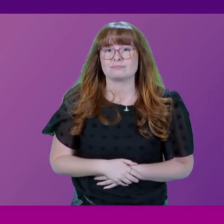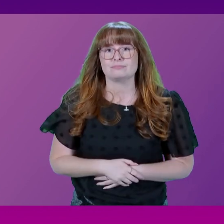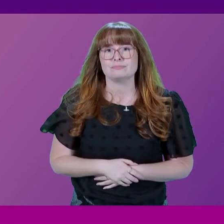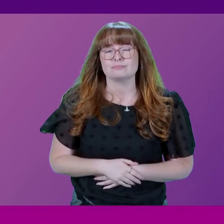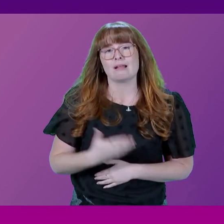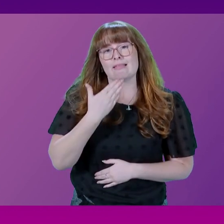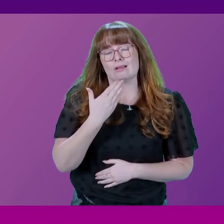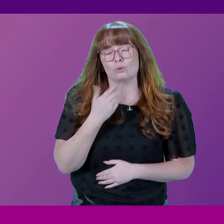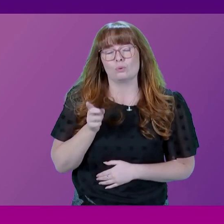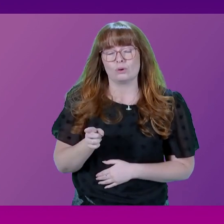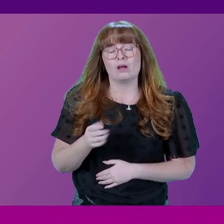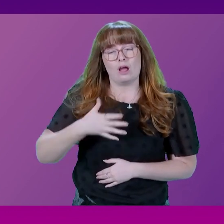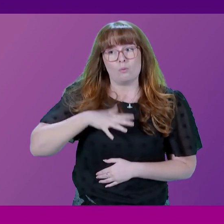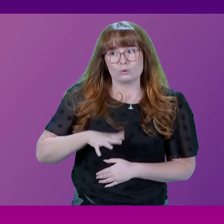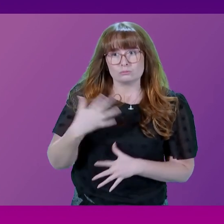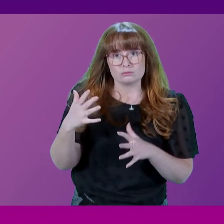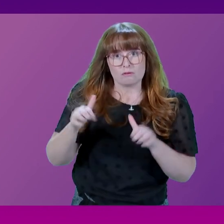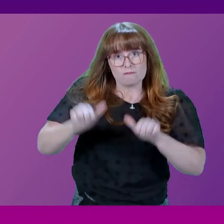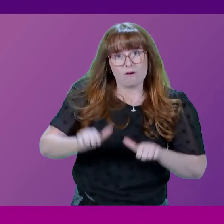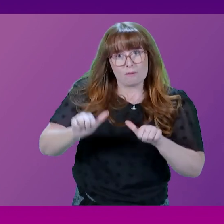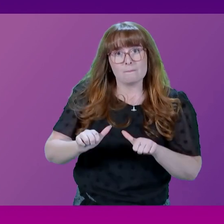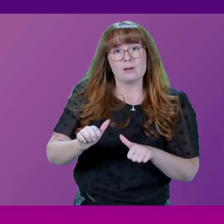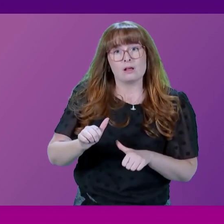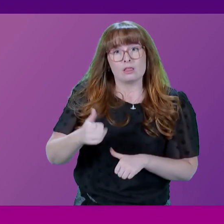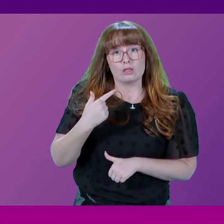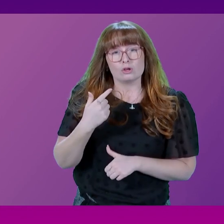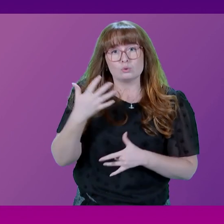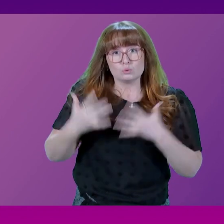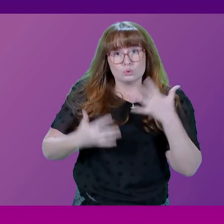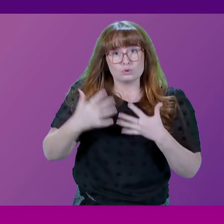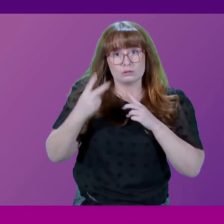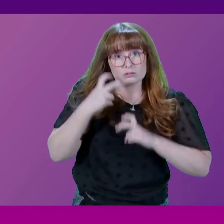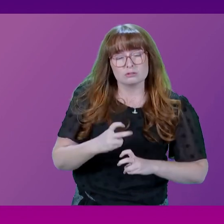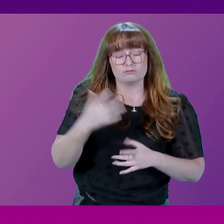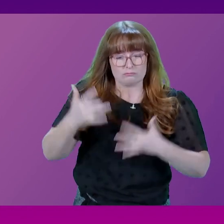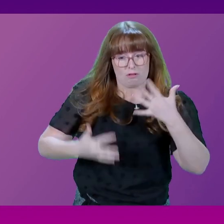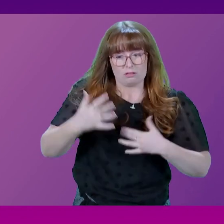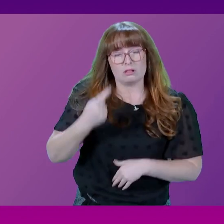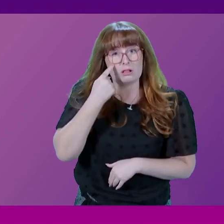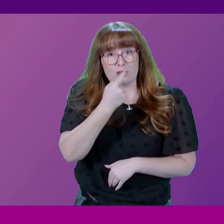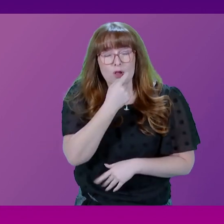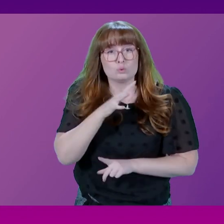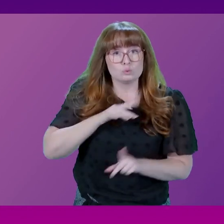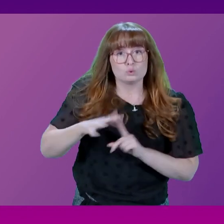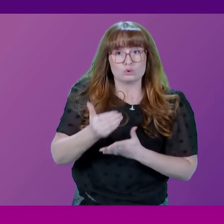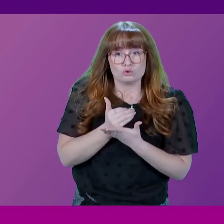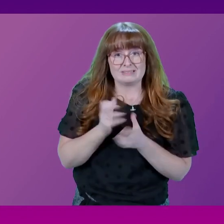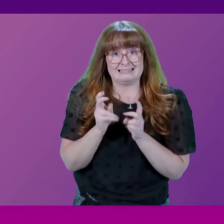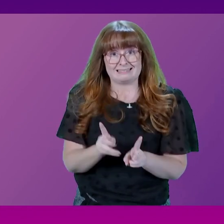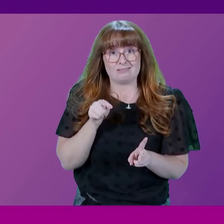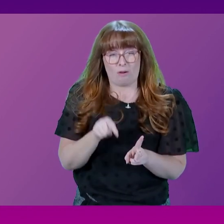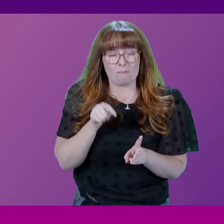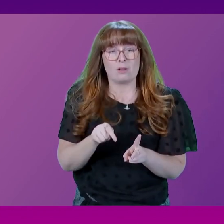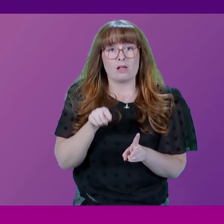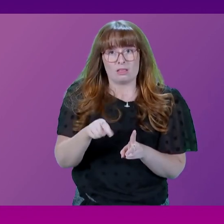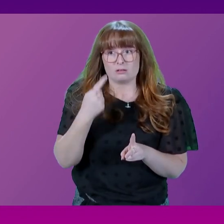Officer. Can the First Minister confirm that user survey results demonstrate Scotland's Social Security system as adhering